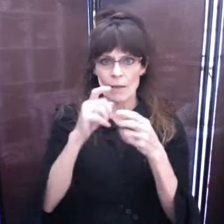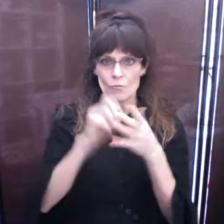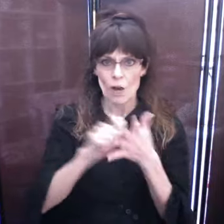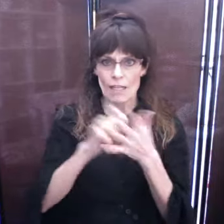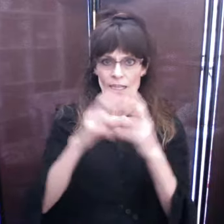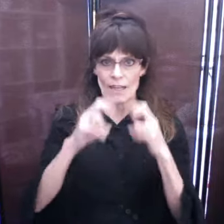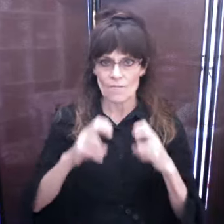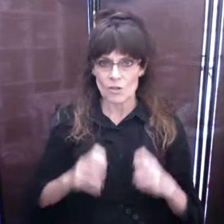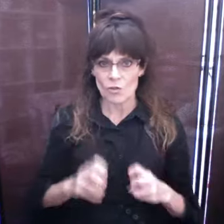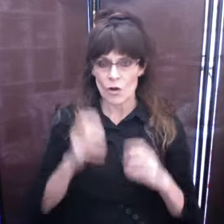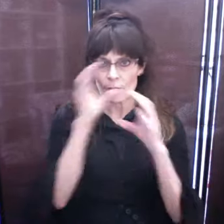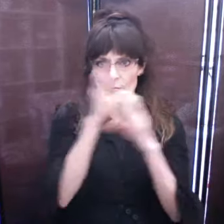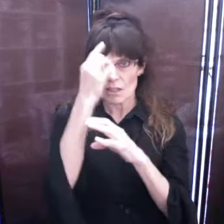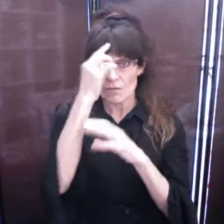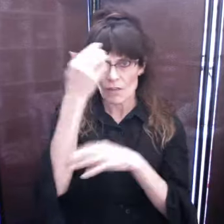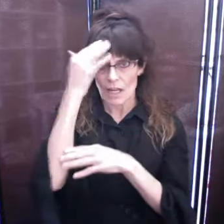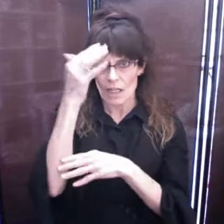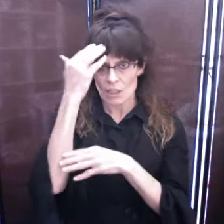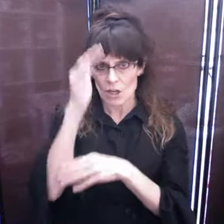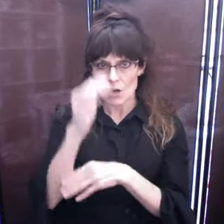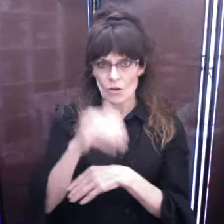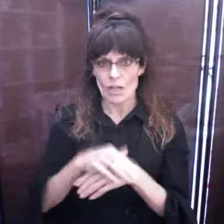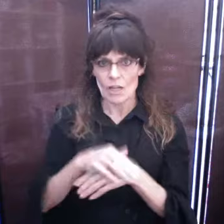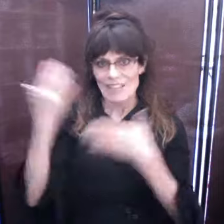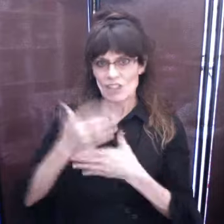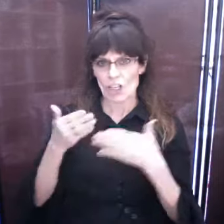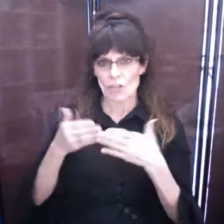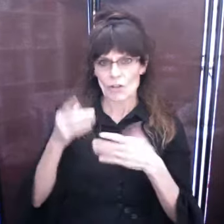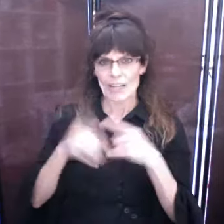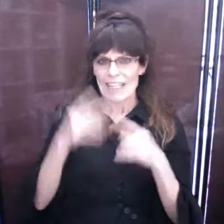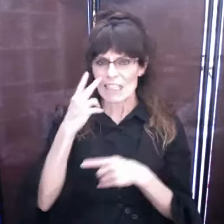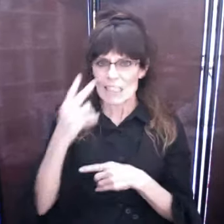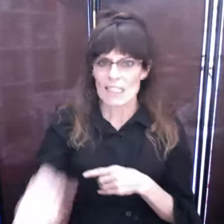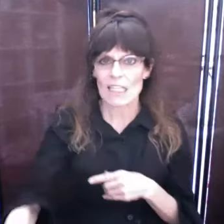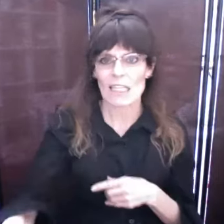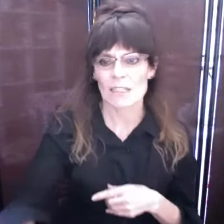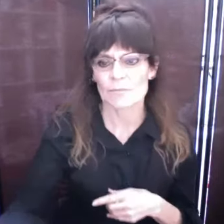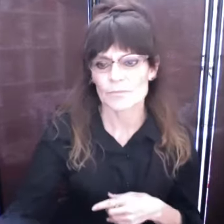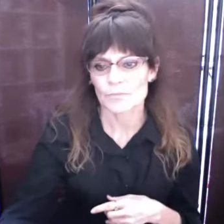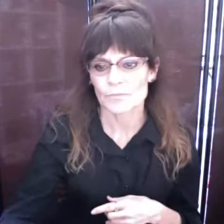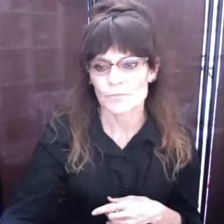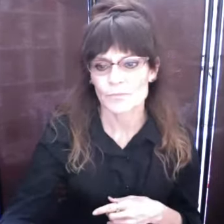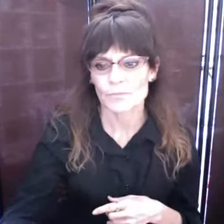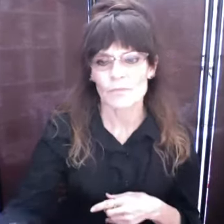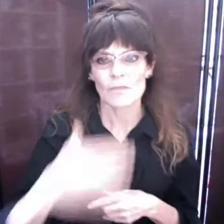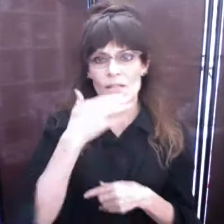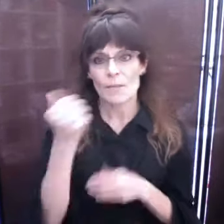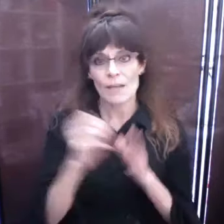I'm looking for that unknown, that dark corner that I can't see in. And to give you the best example, and it's from my first inventory,